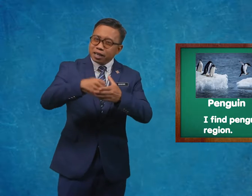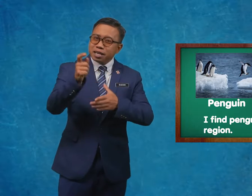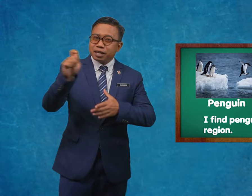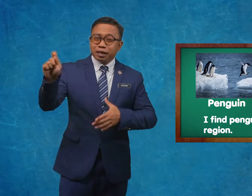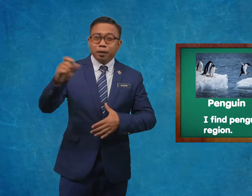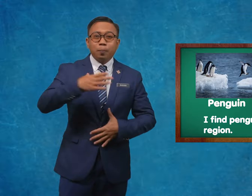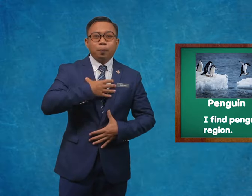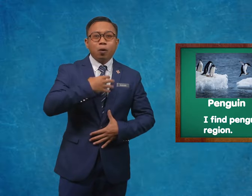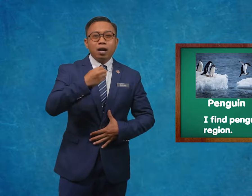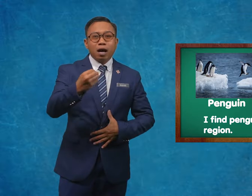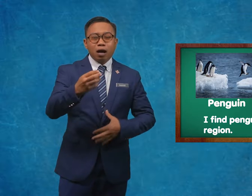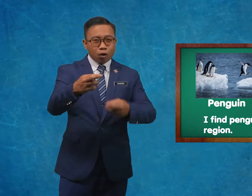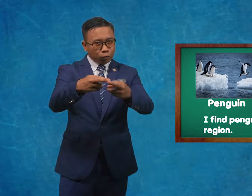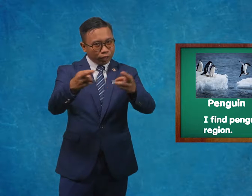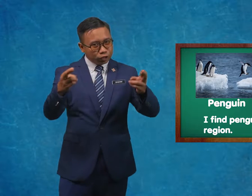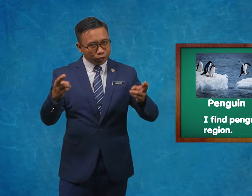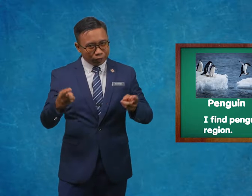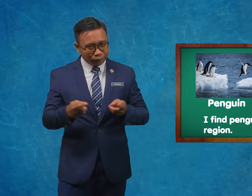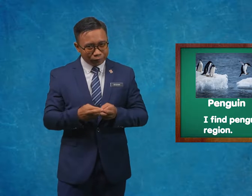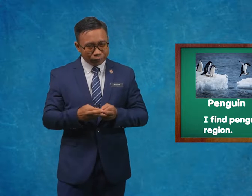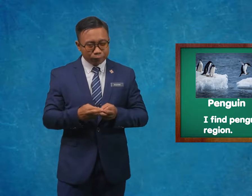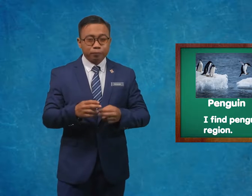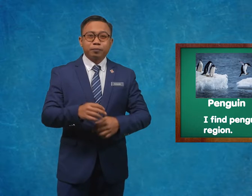in the polar region.